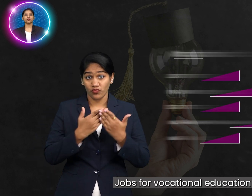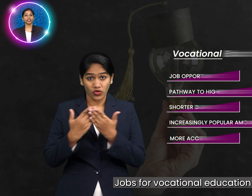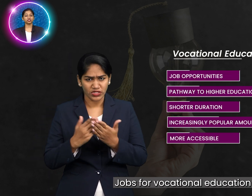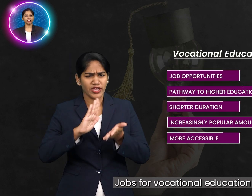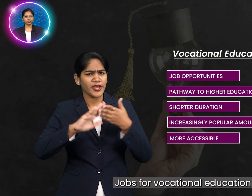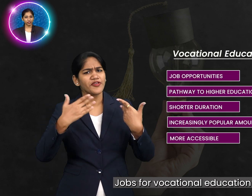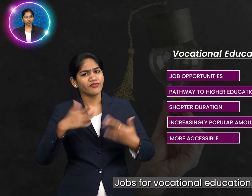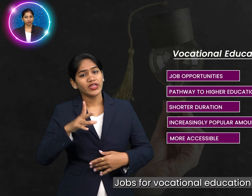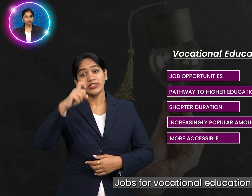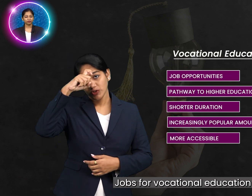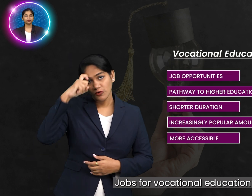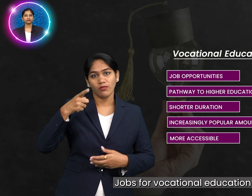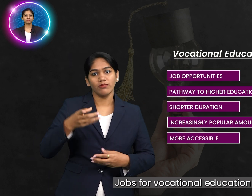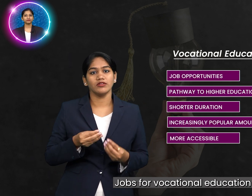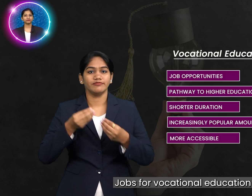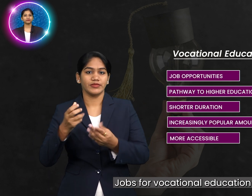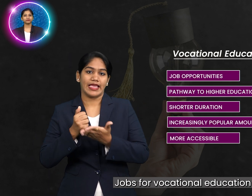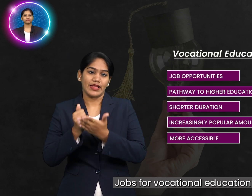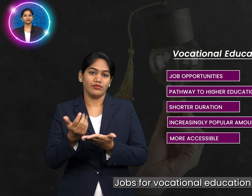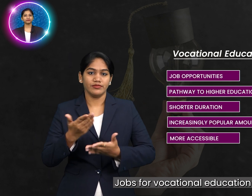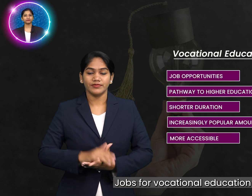Jobs for vocational education,